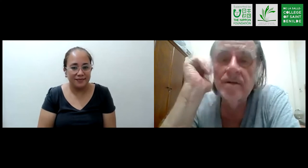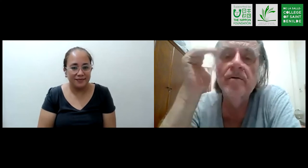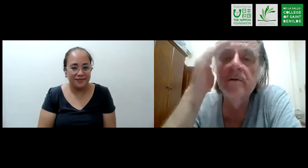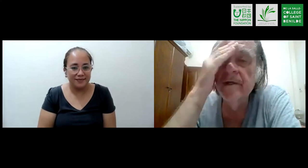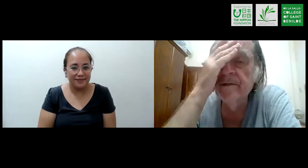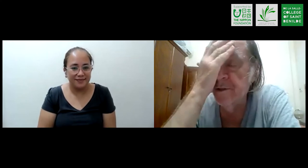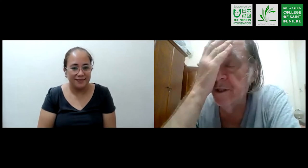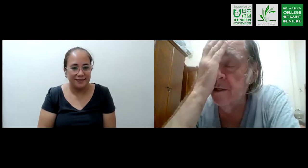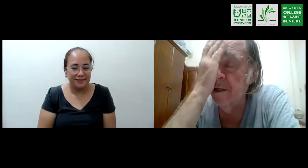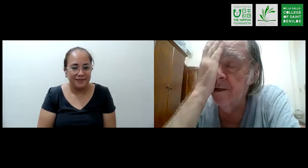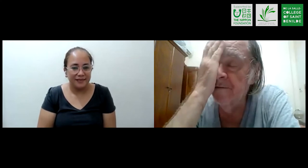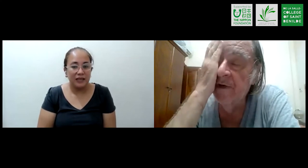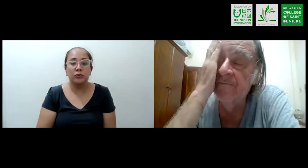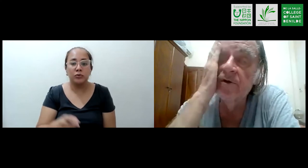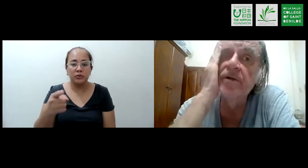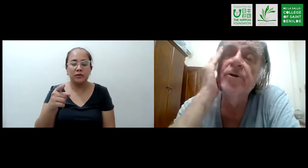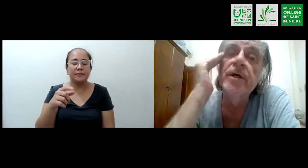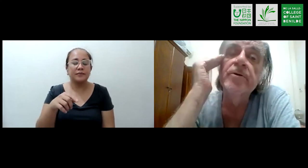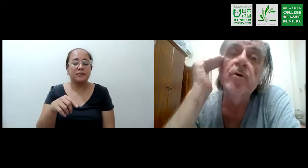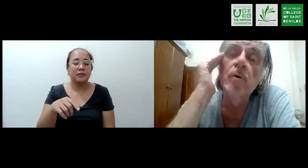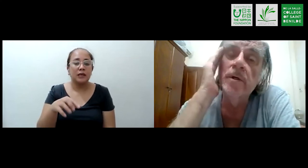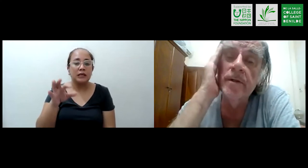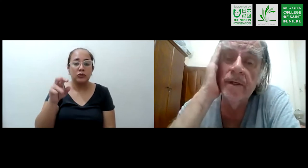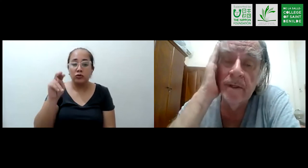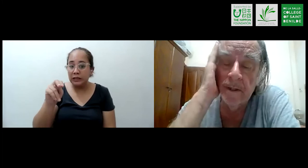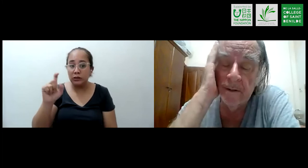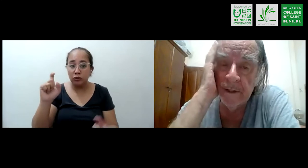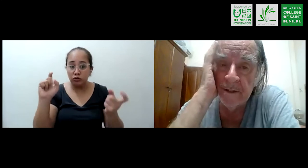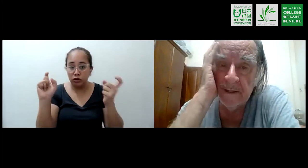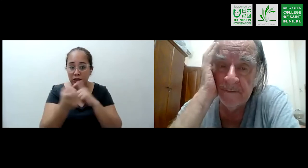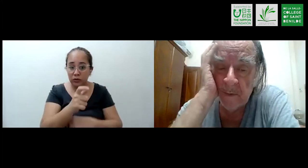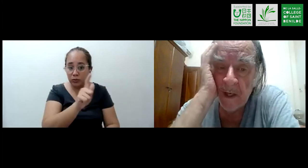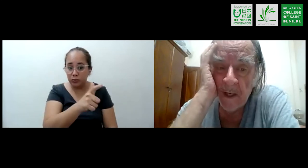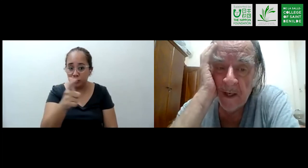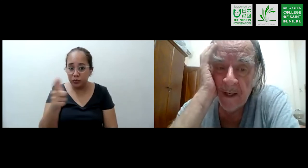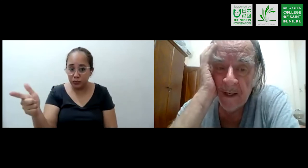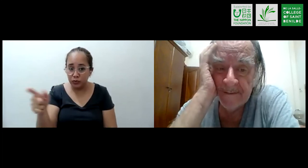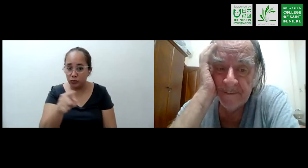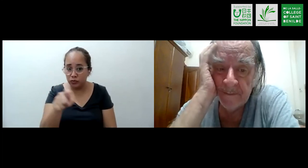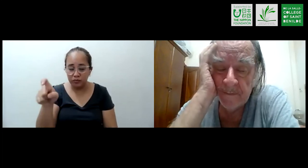Okay, so you need to change, if you need to change your order, then change that.